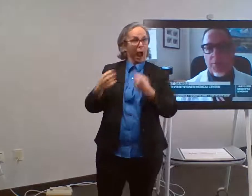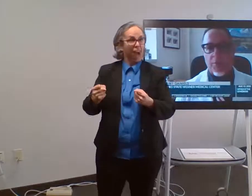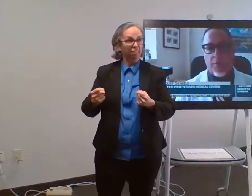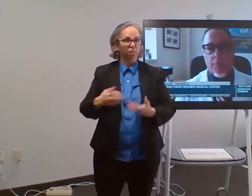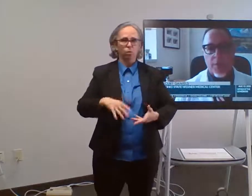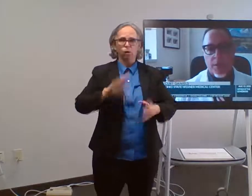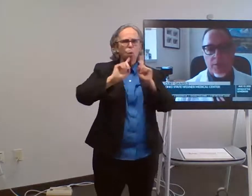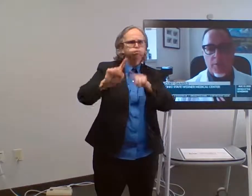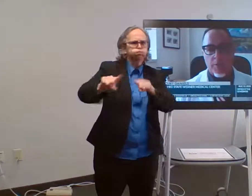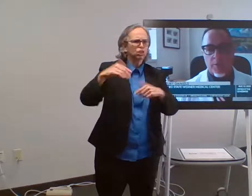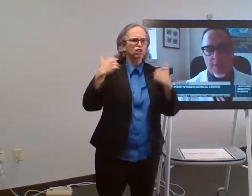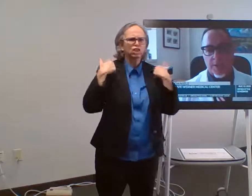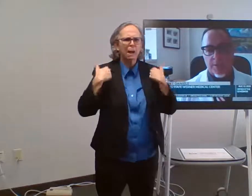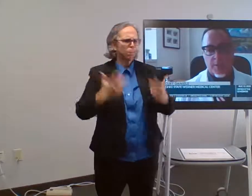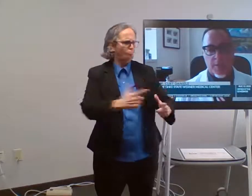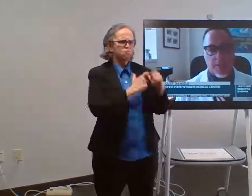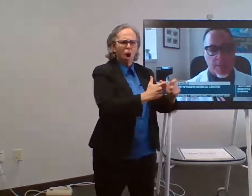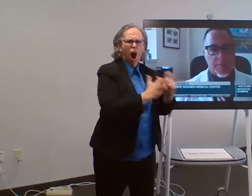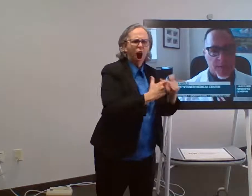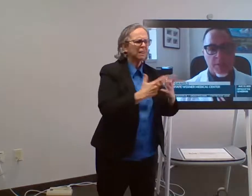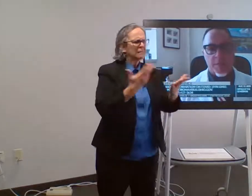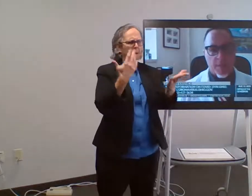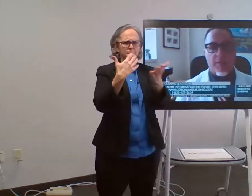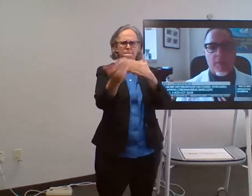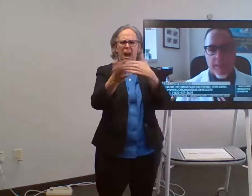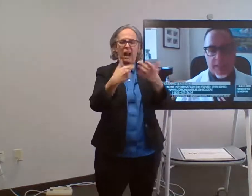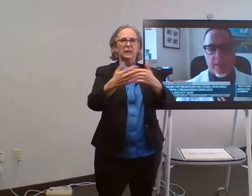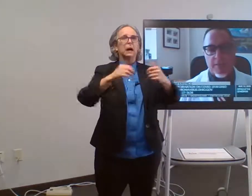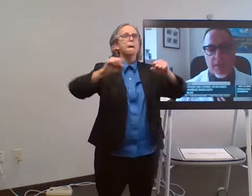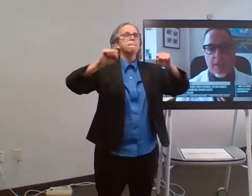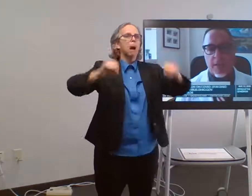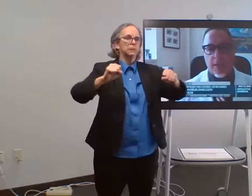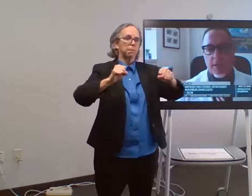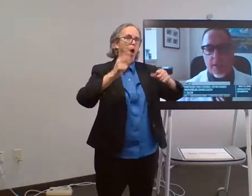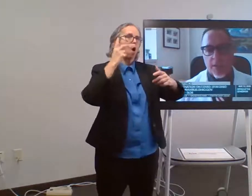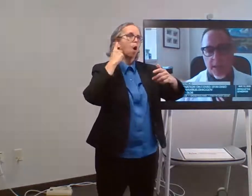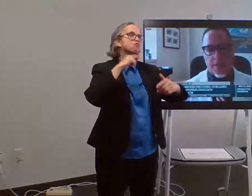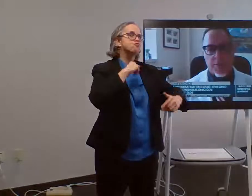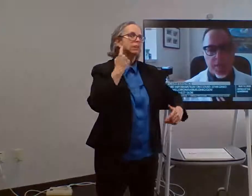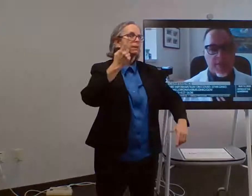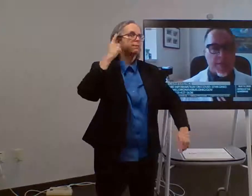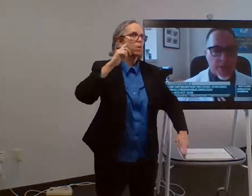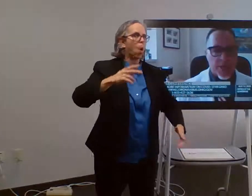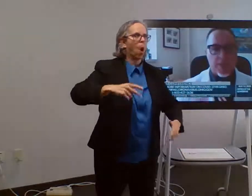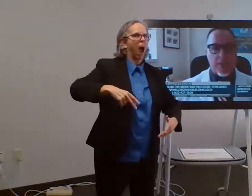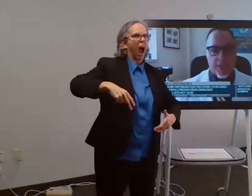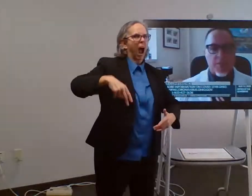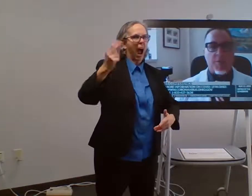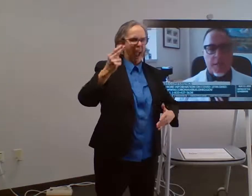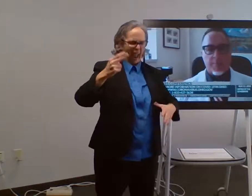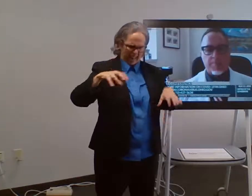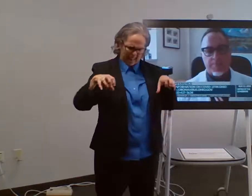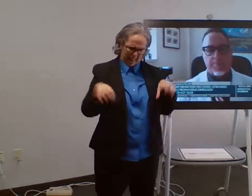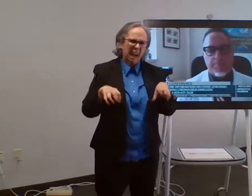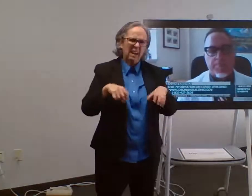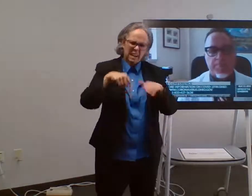what you're doing on your own, you could potentially be at risk because of the level of activity related to the inflammation and the